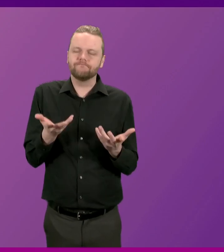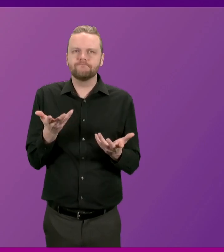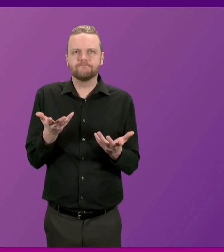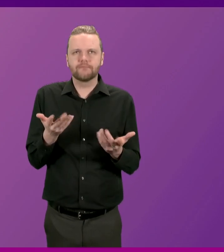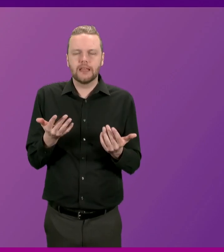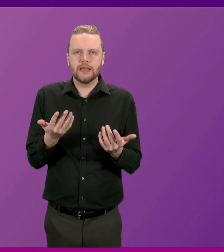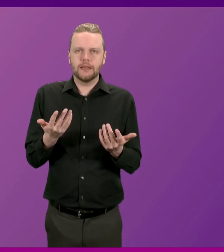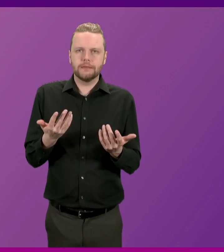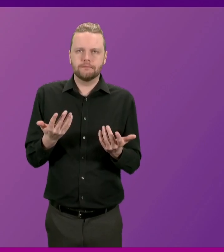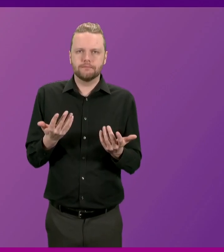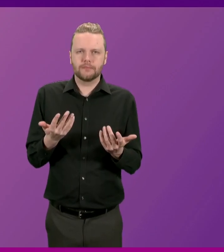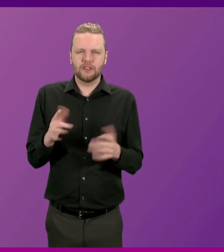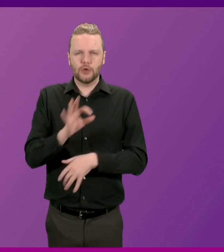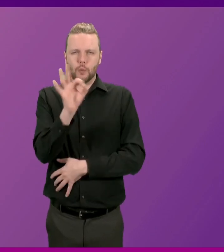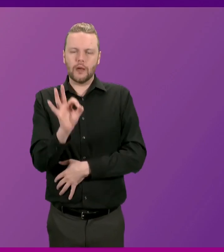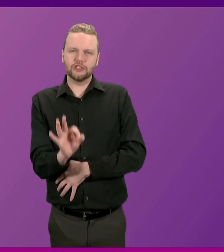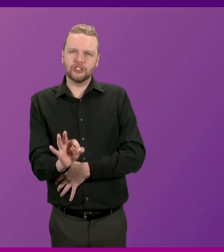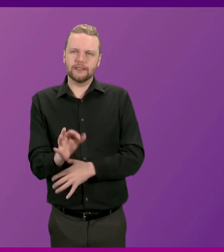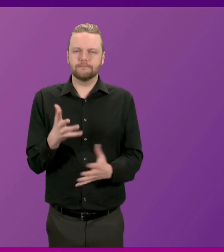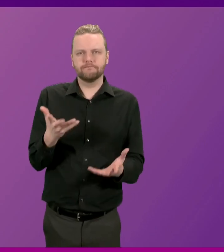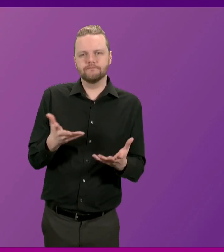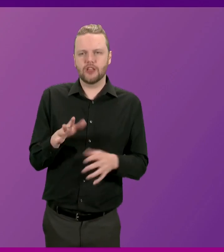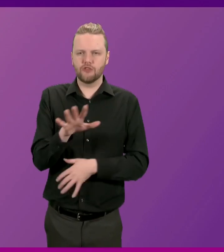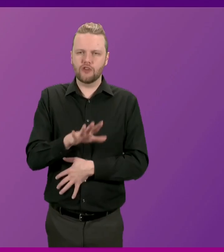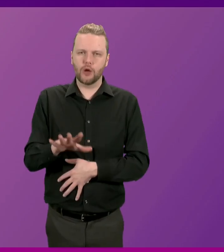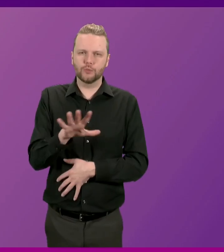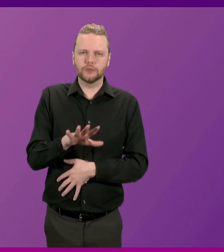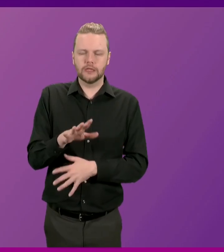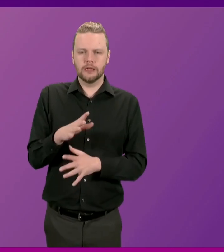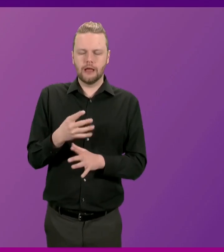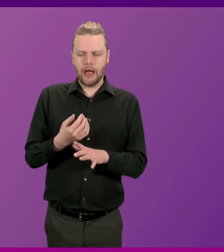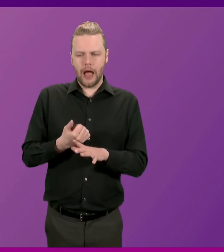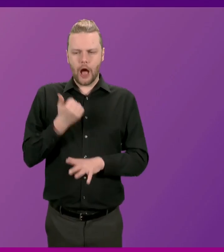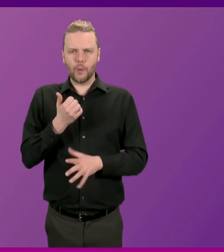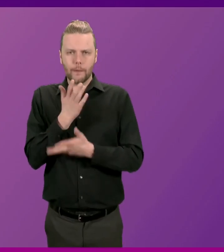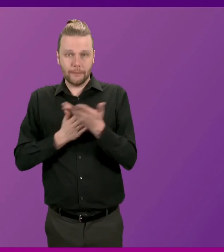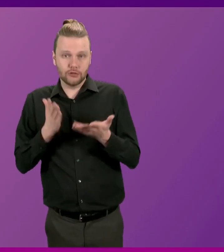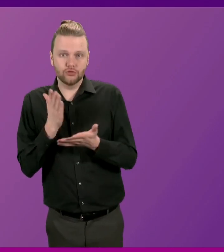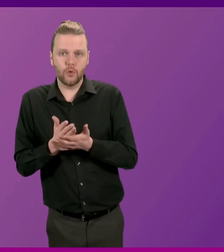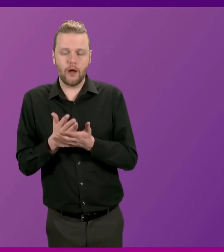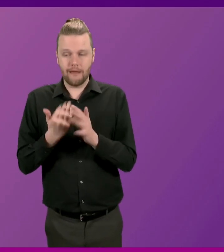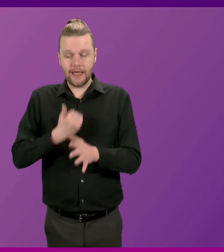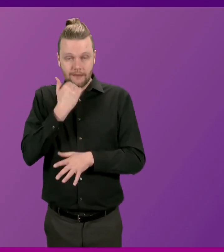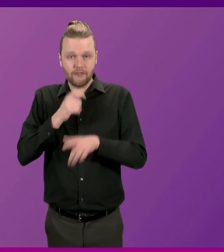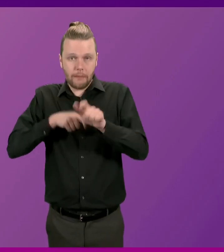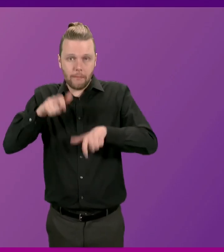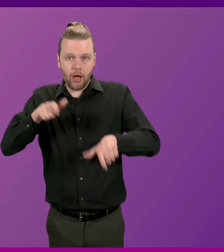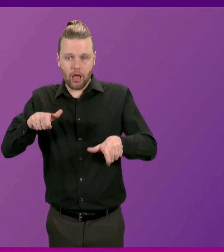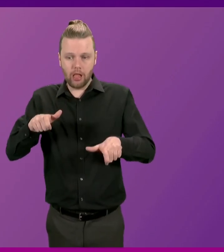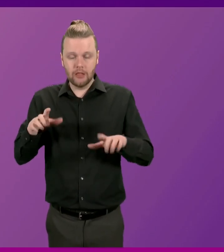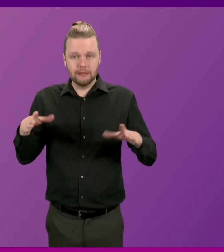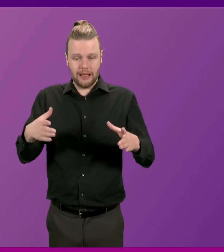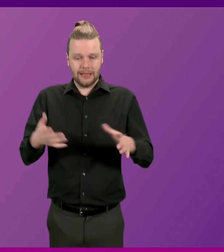I suppose there's a question around how we make sure that enough people have